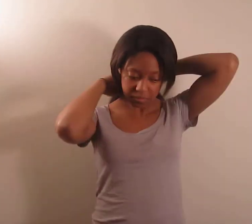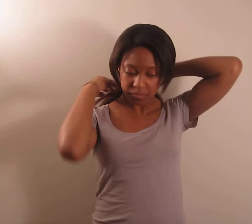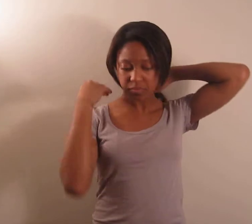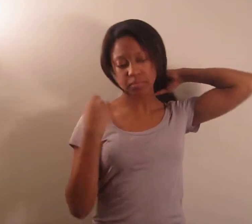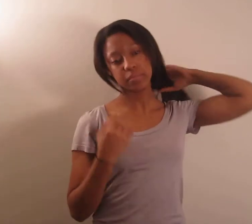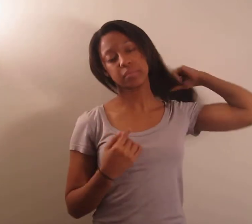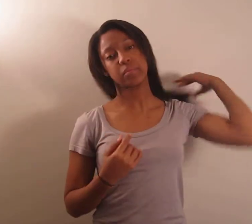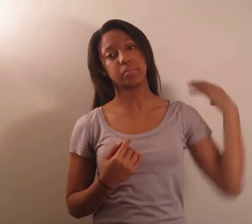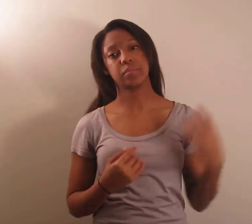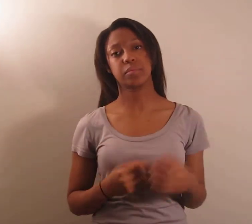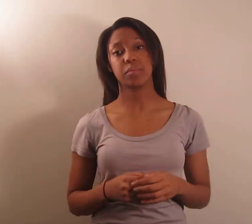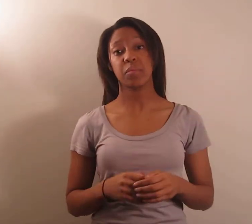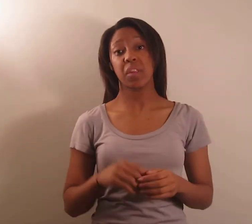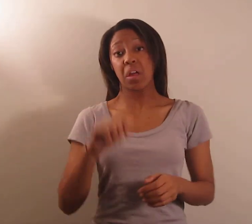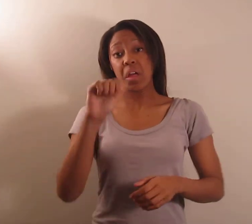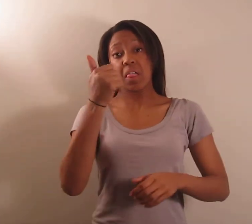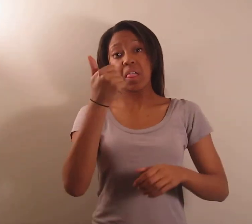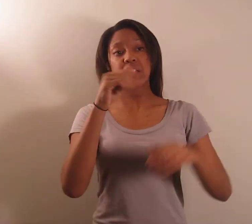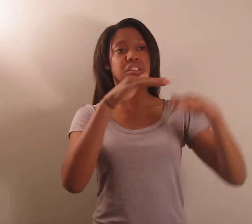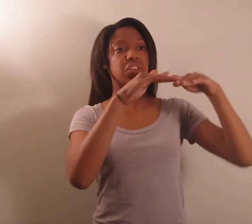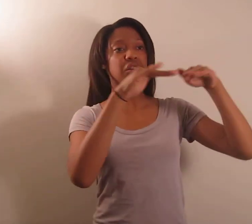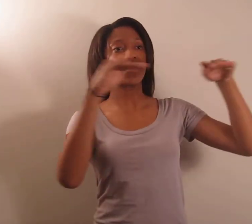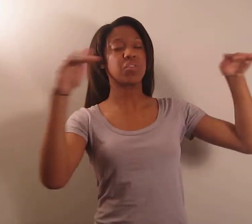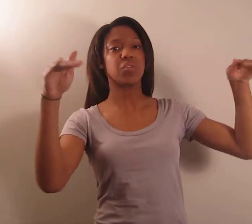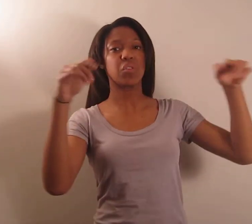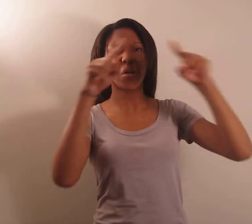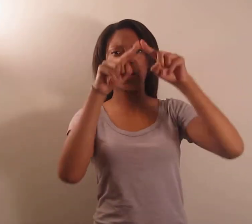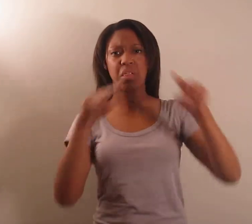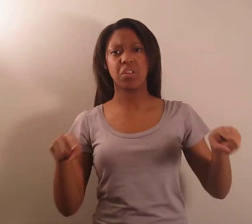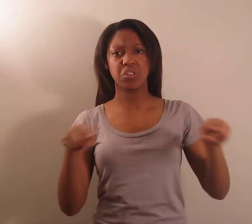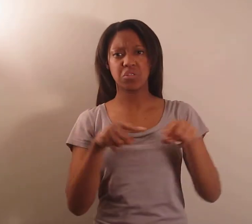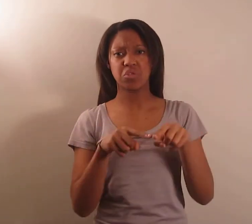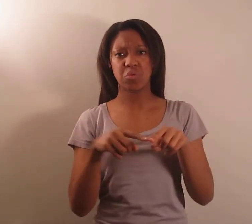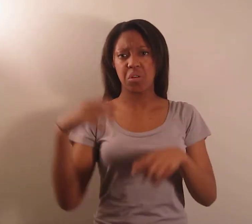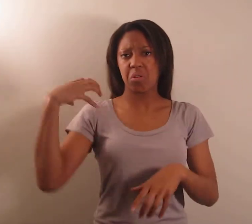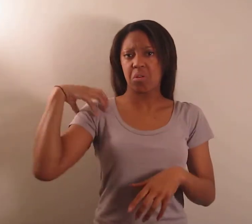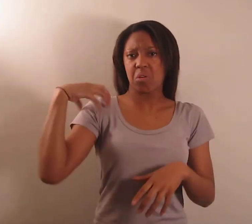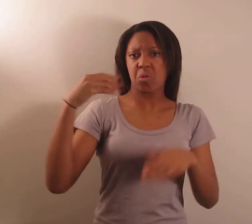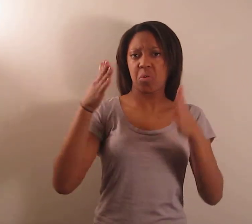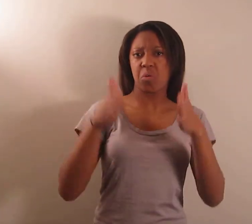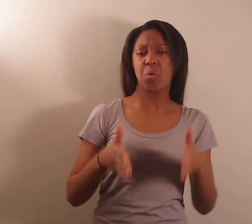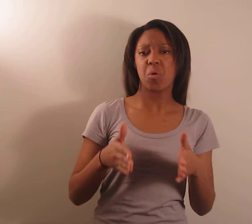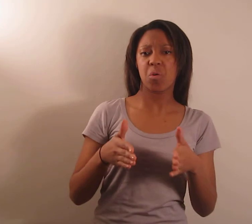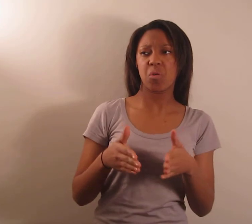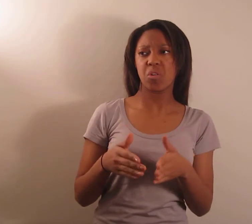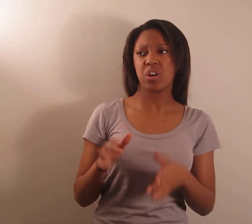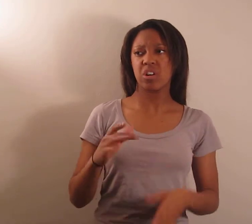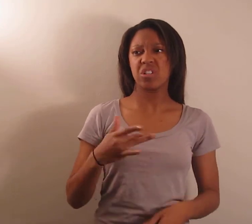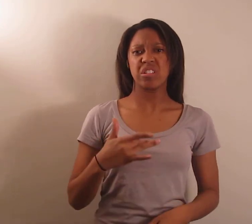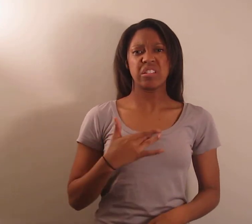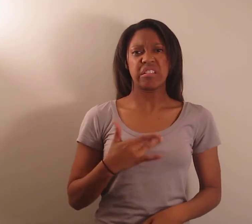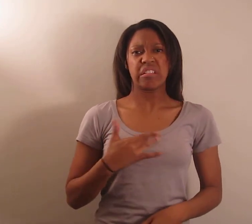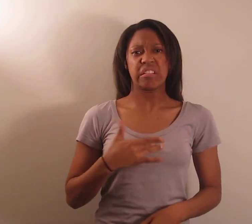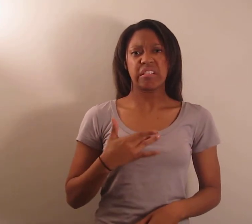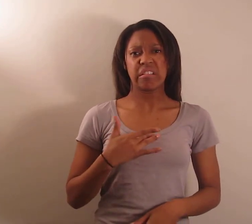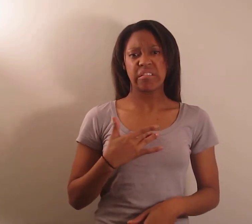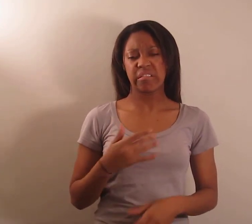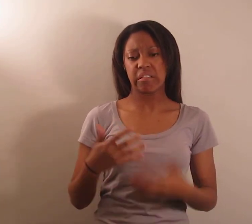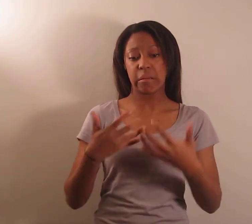On the 10th floor, the Triangle owners could feel their vast machine shuddering below. Max Blank and